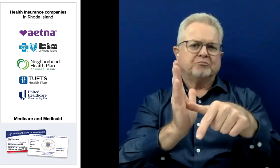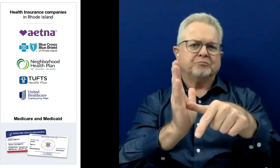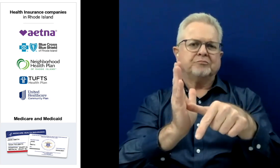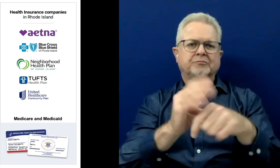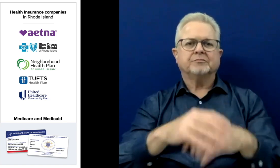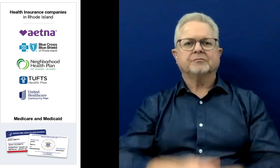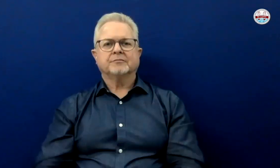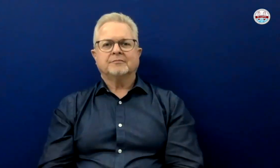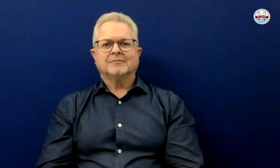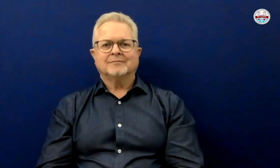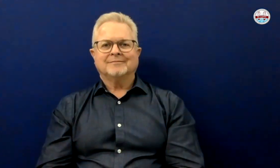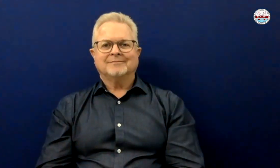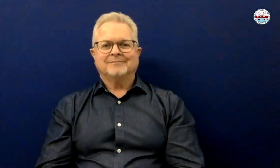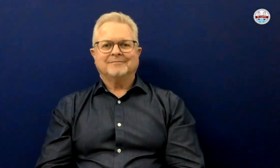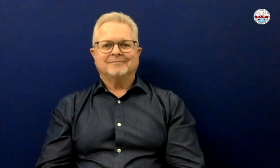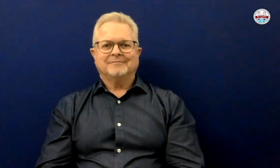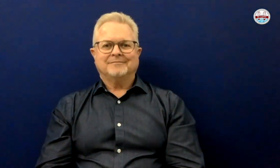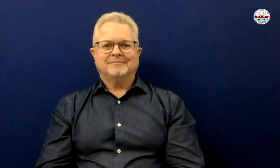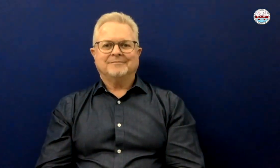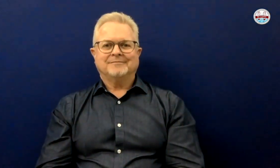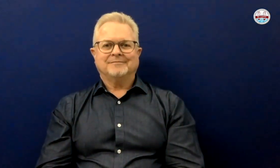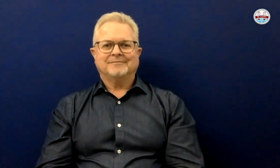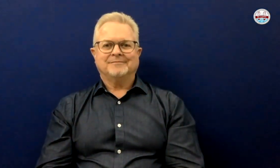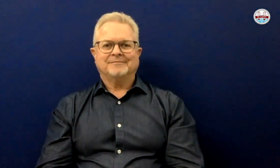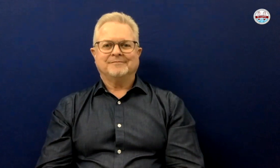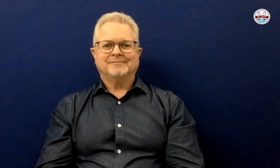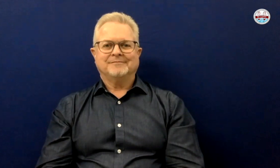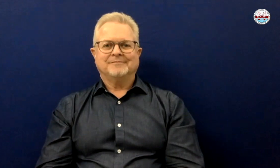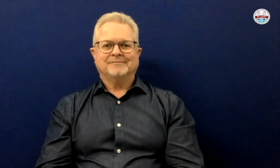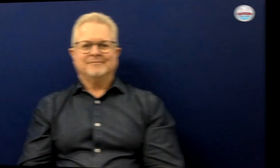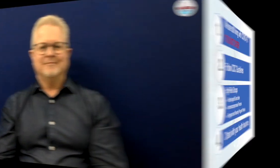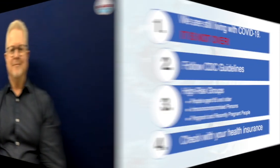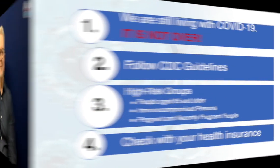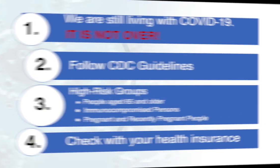what is not covered. More will be explained on that at a later time.